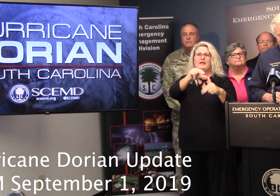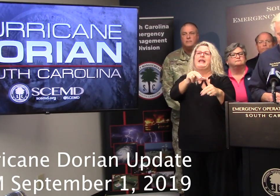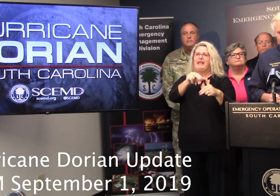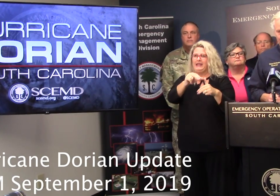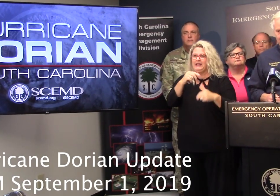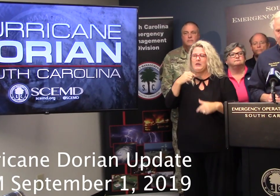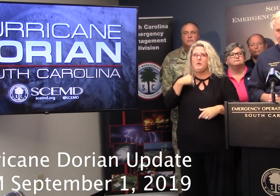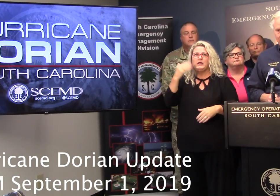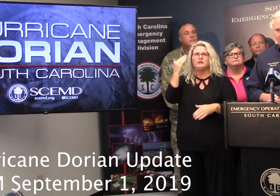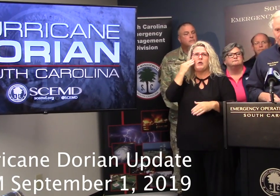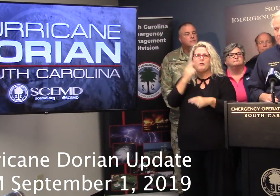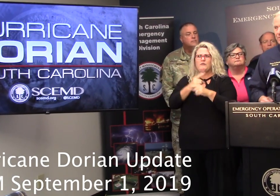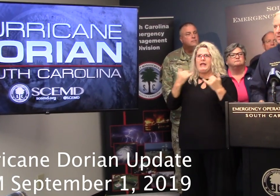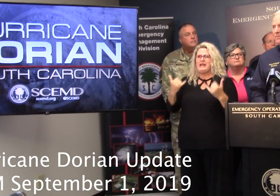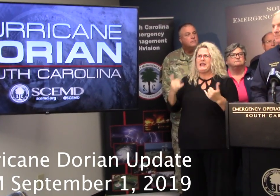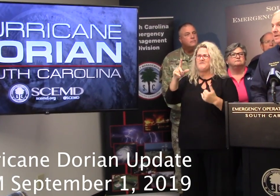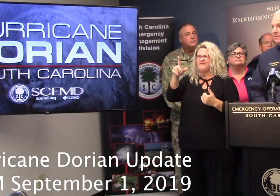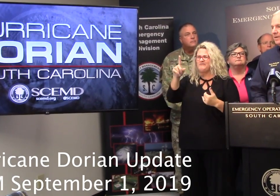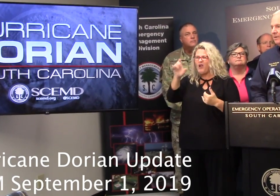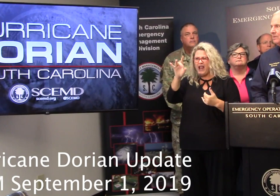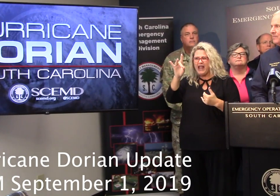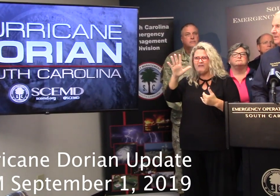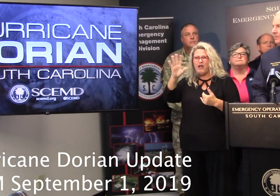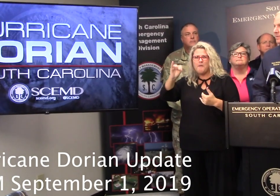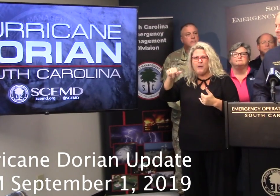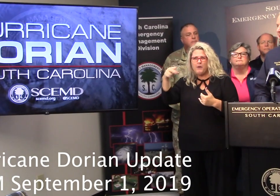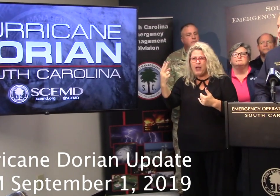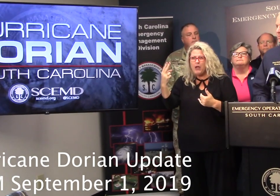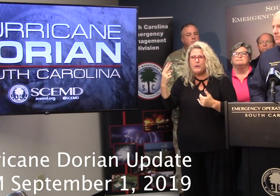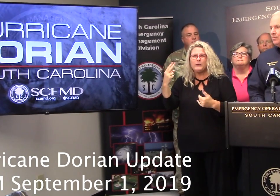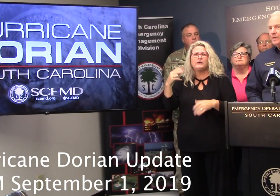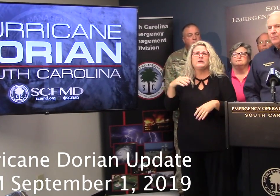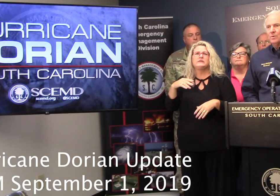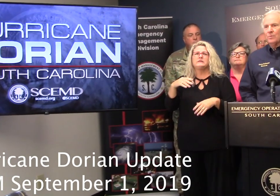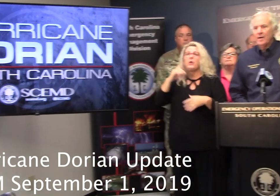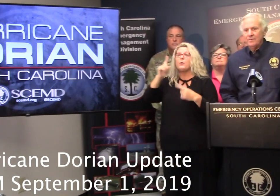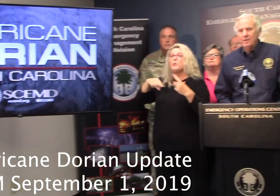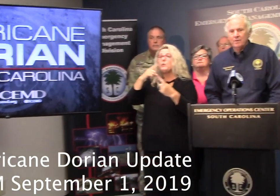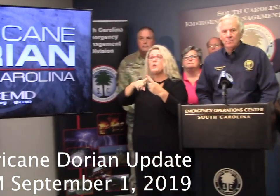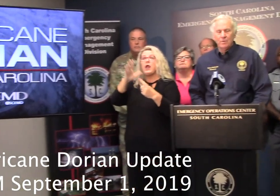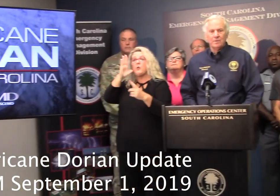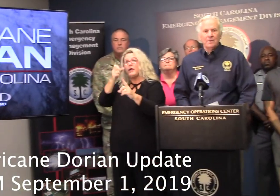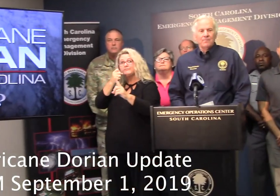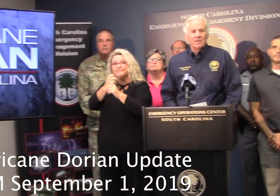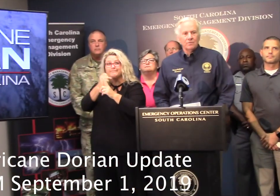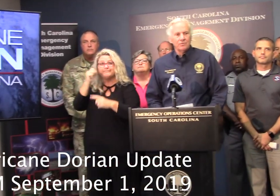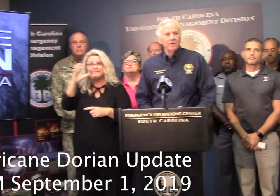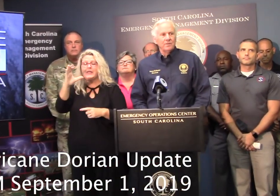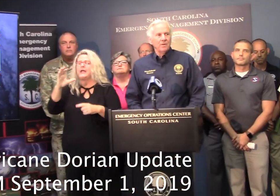know is it's up at about 185 miles an hour. We do not know when it will arrive here or what